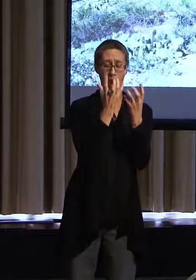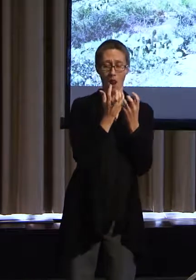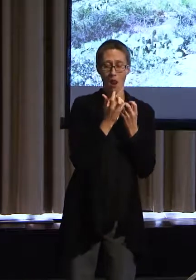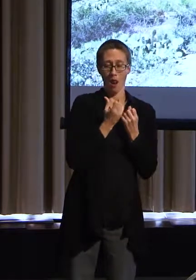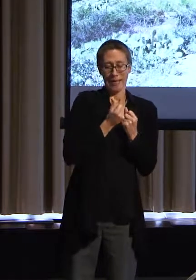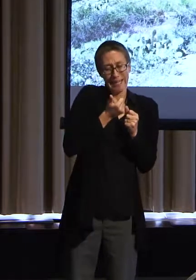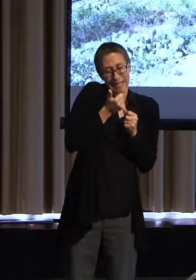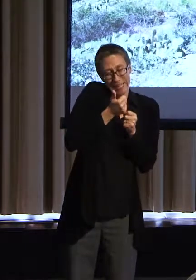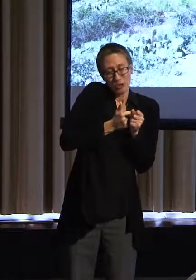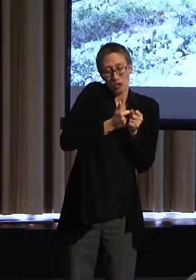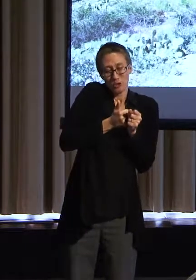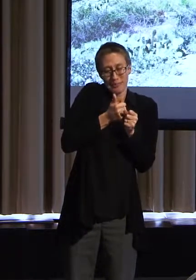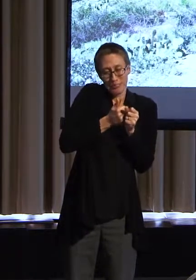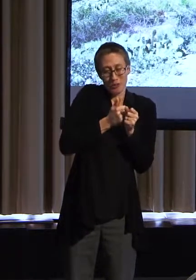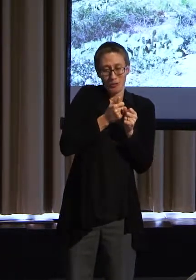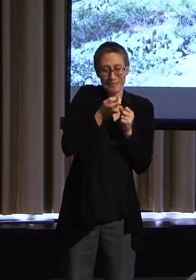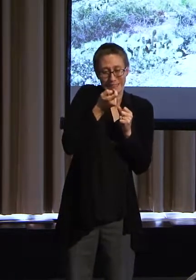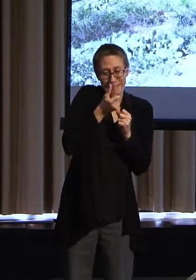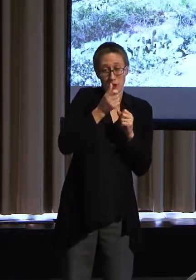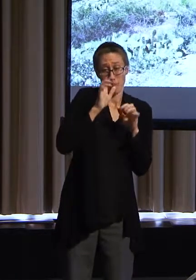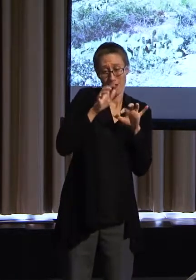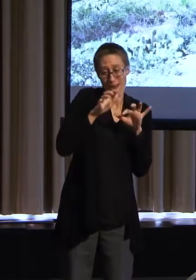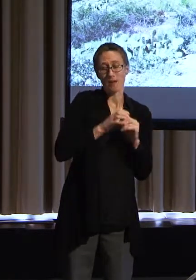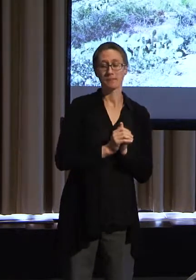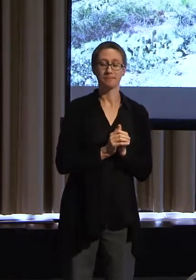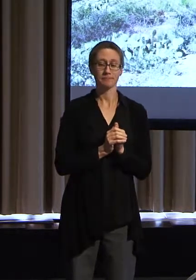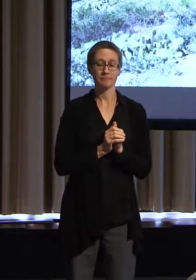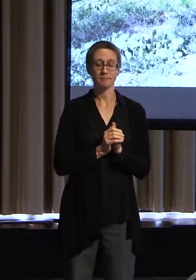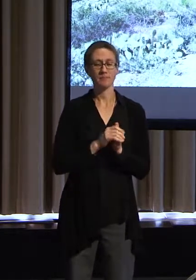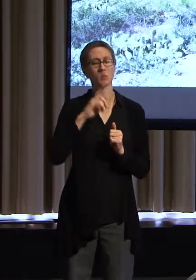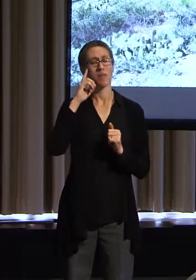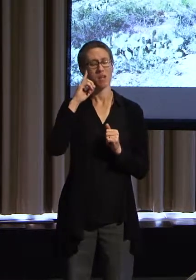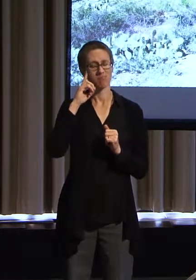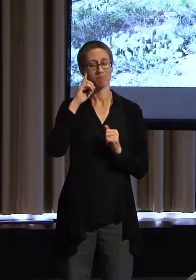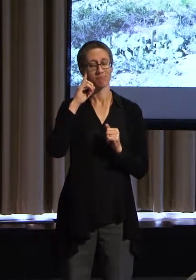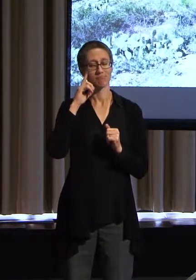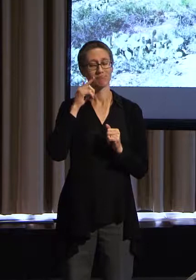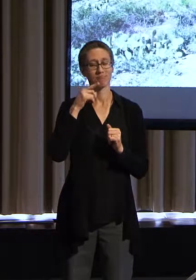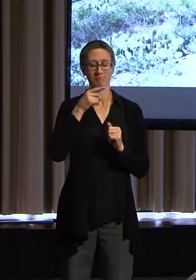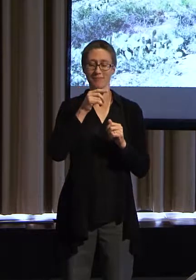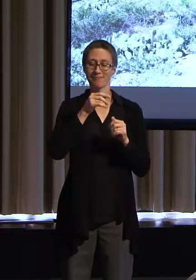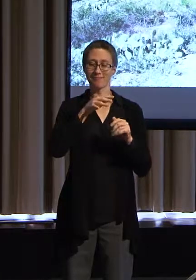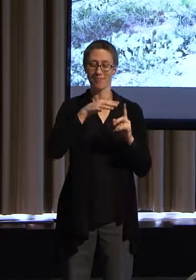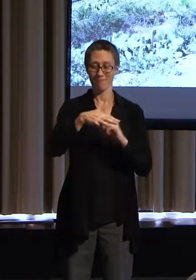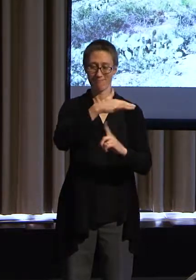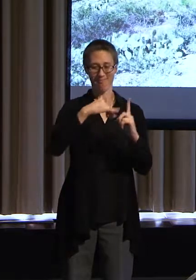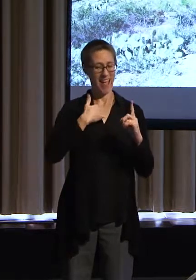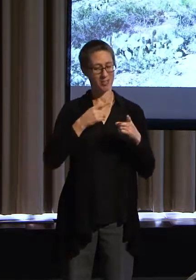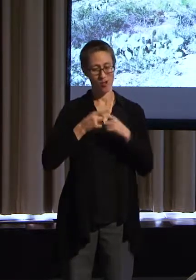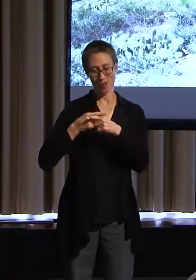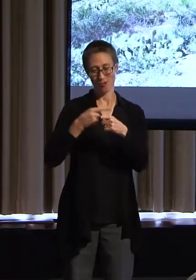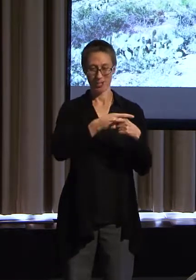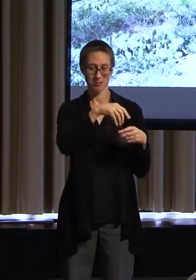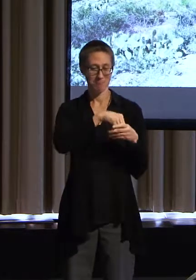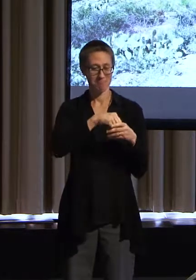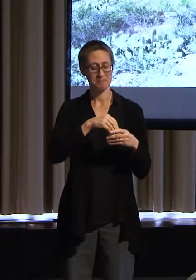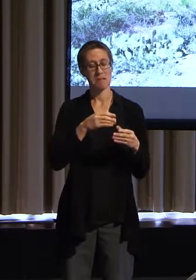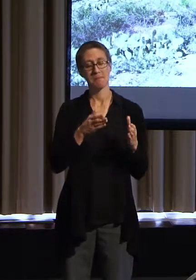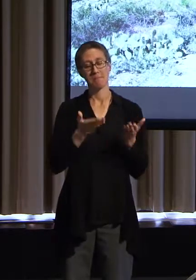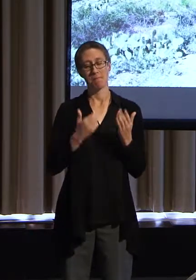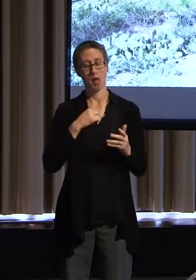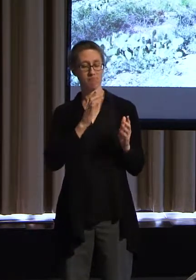from people, here was a whole valley I could learn from if I paid attention. To embrace myself as a disabled